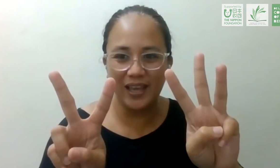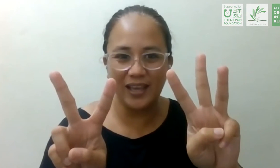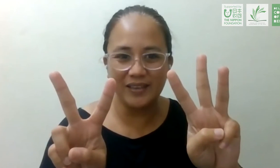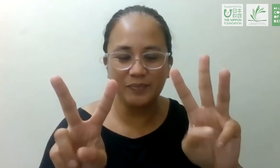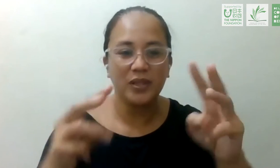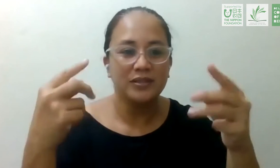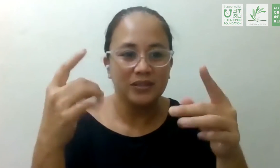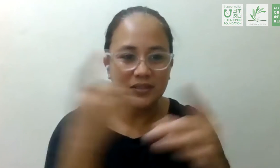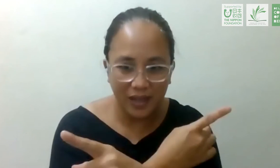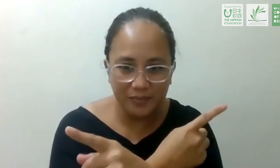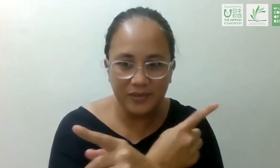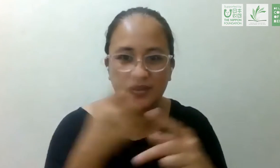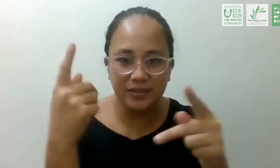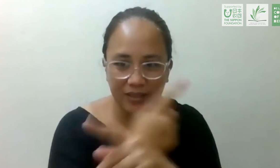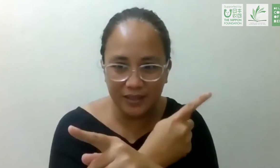times